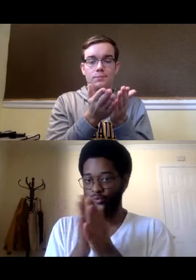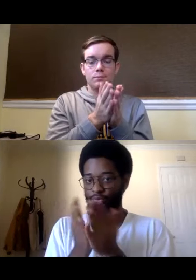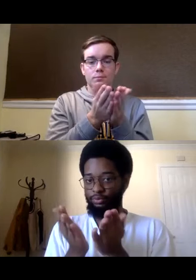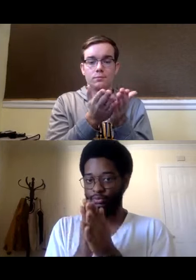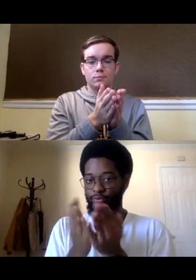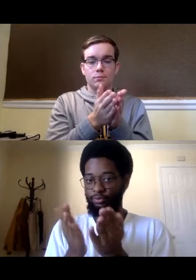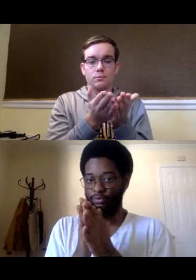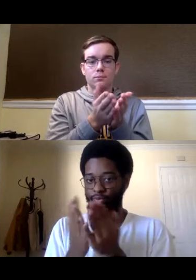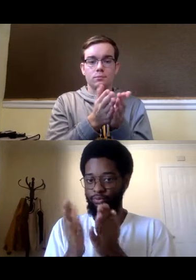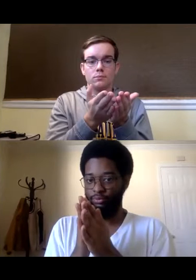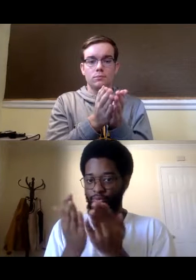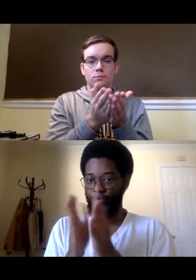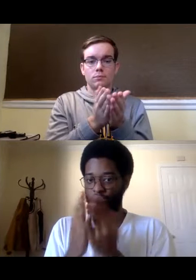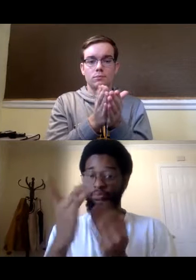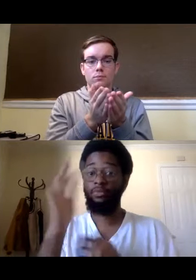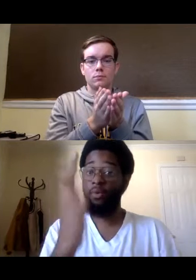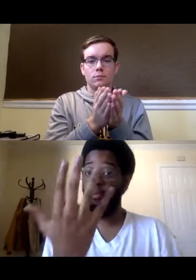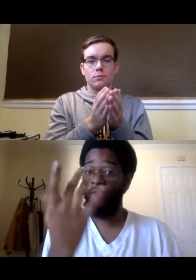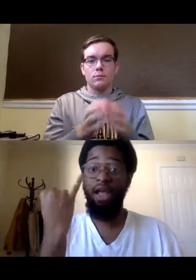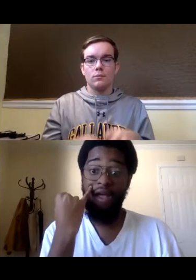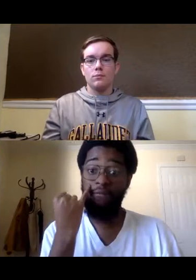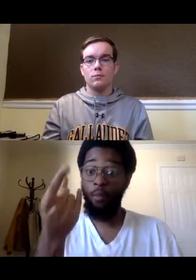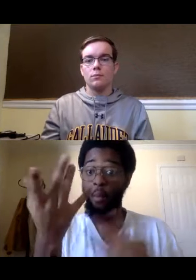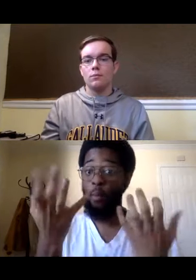a book, and